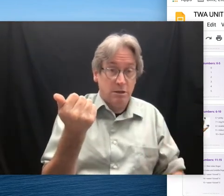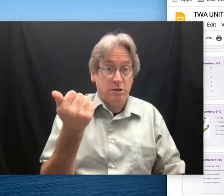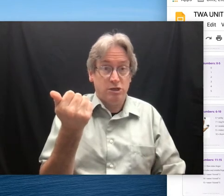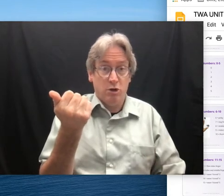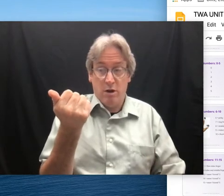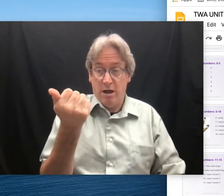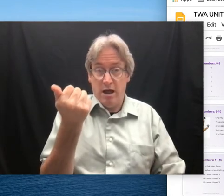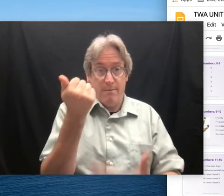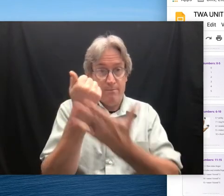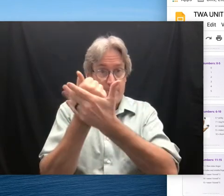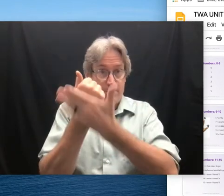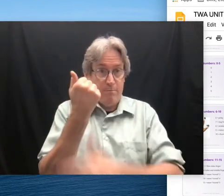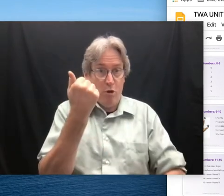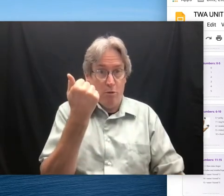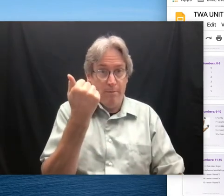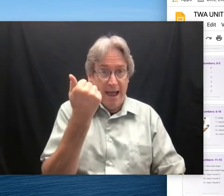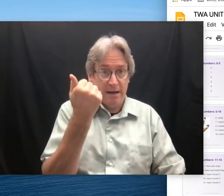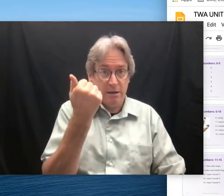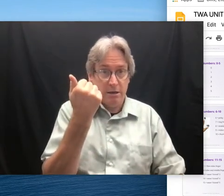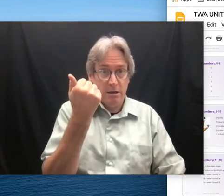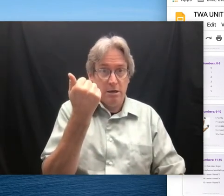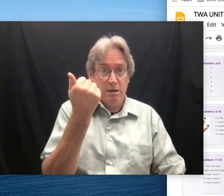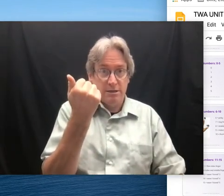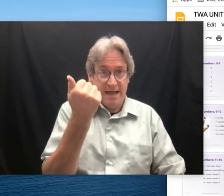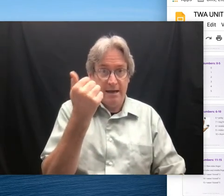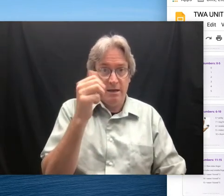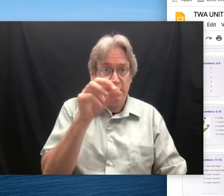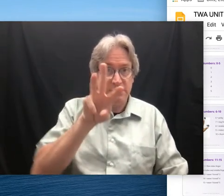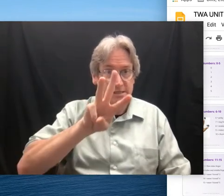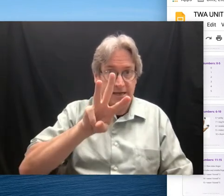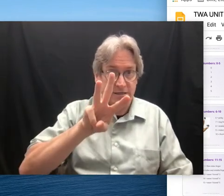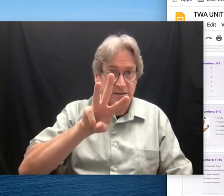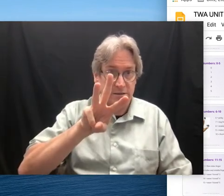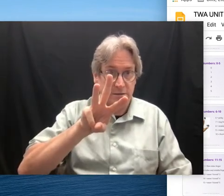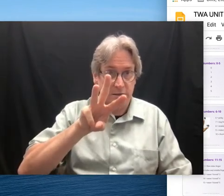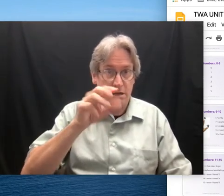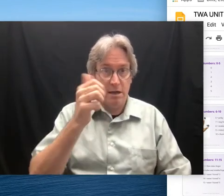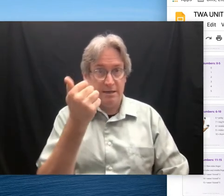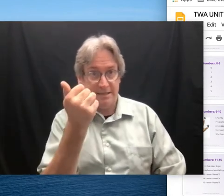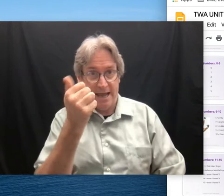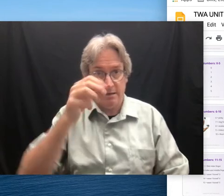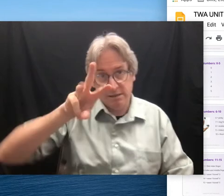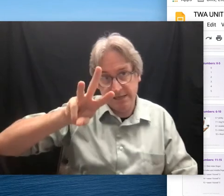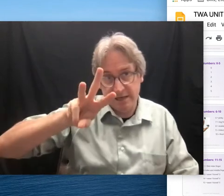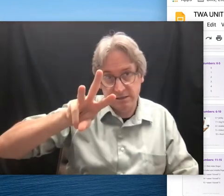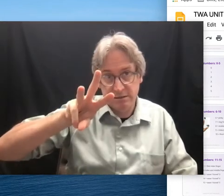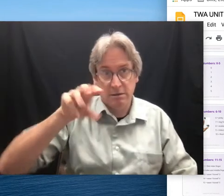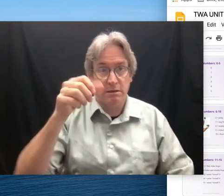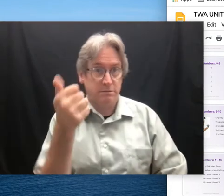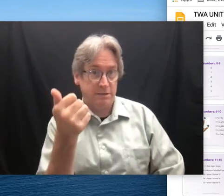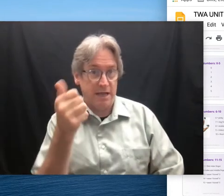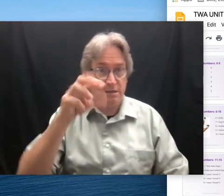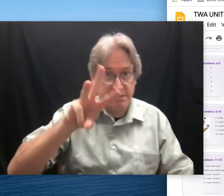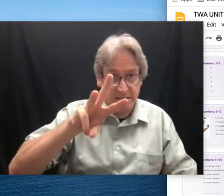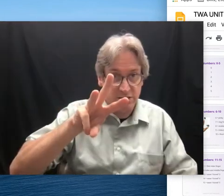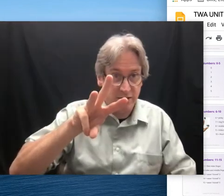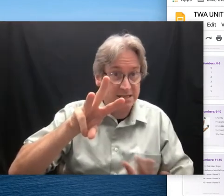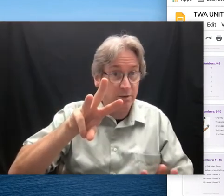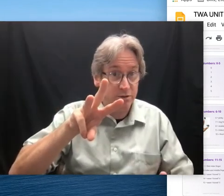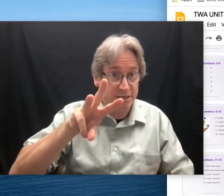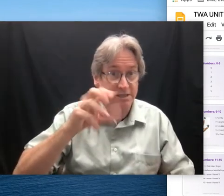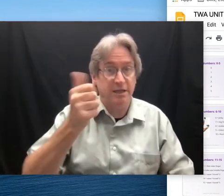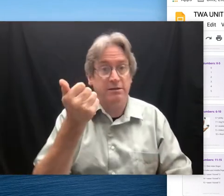6. So palm back, 10, 6, 10, 6, 10, 6.